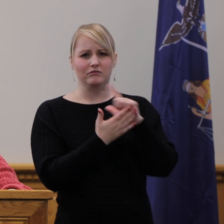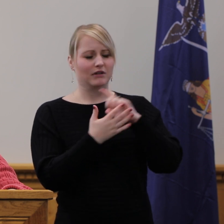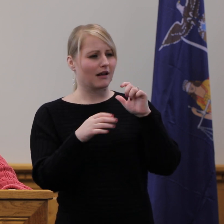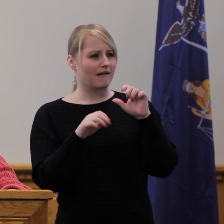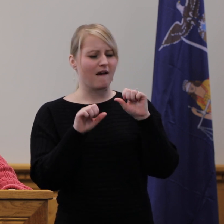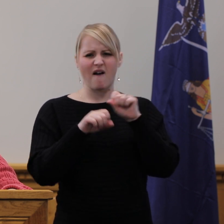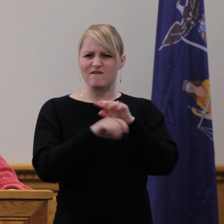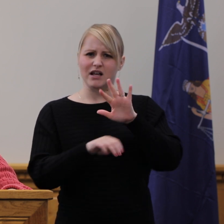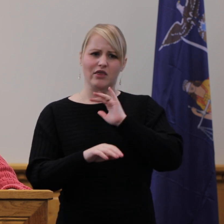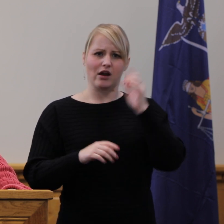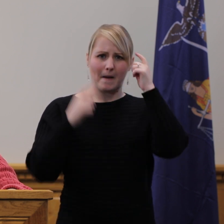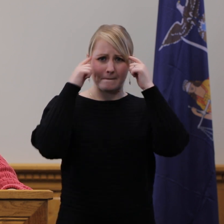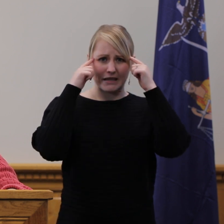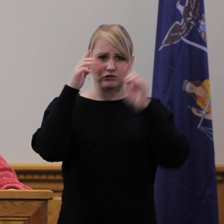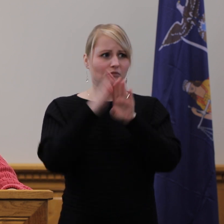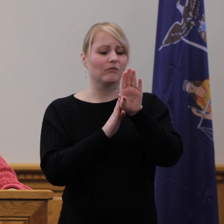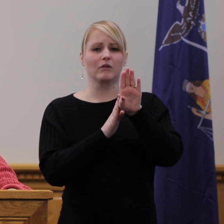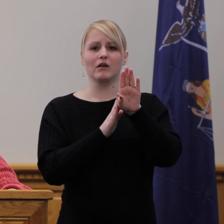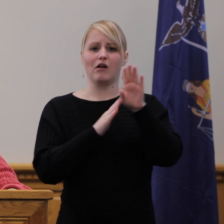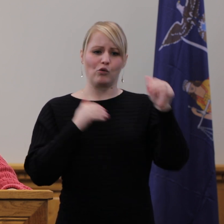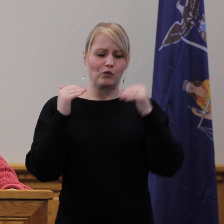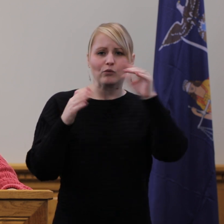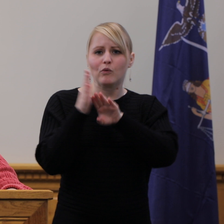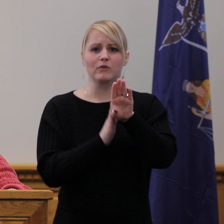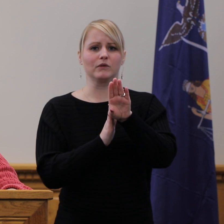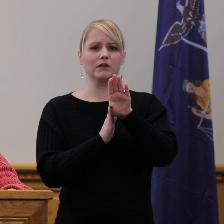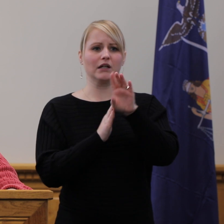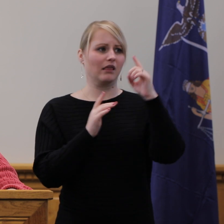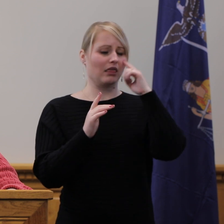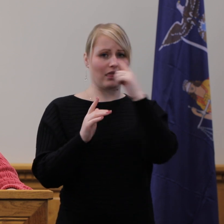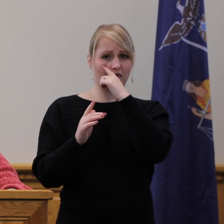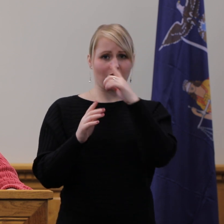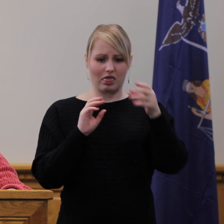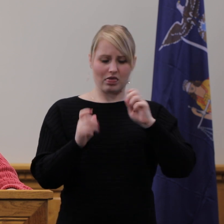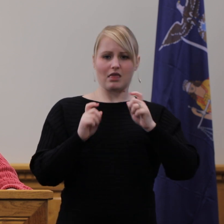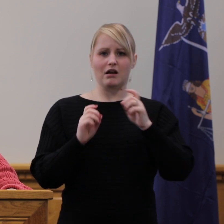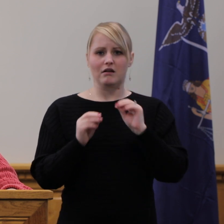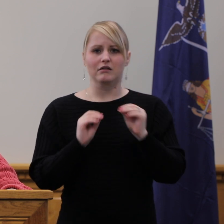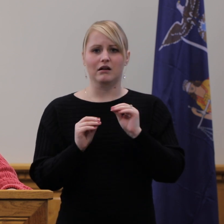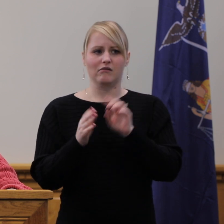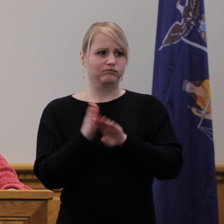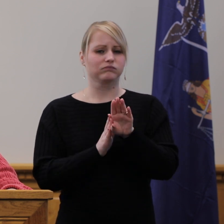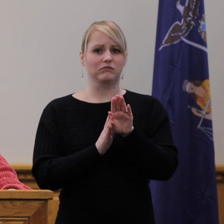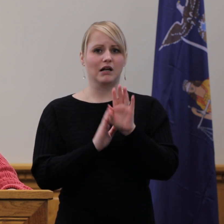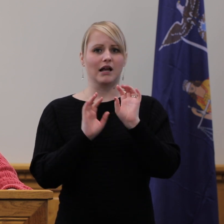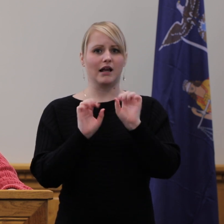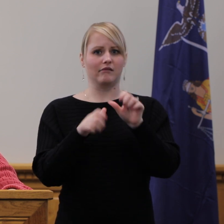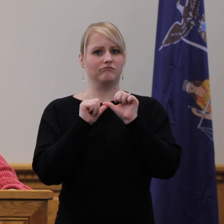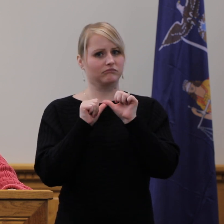growth, causing learning disabilities or disorders in coordination. Some of these effects can last beyond